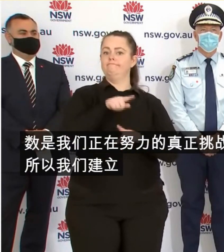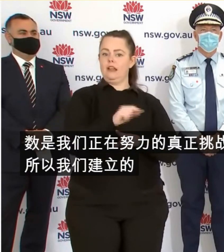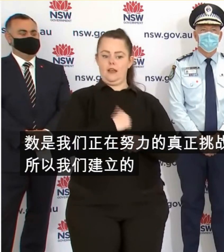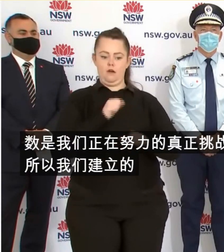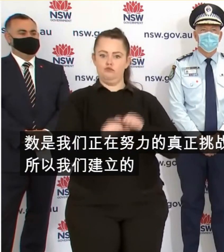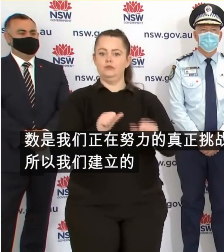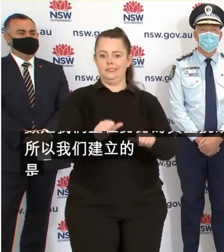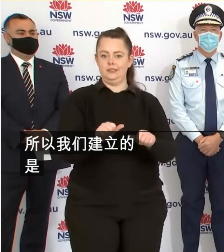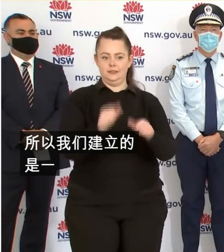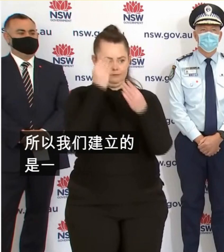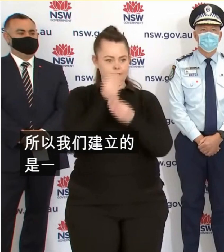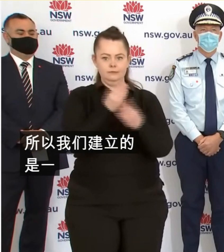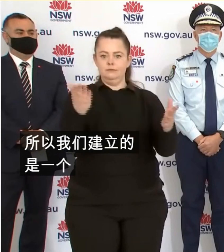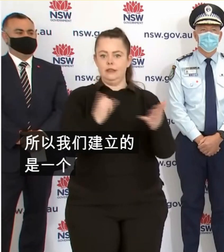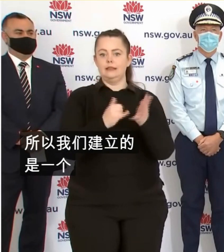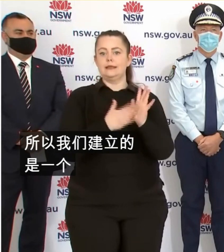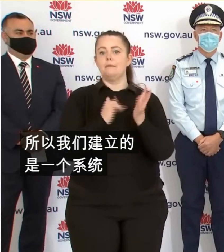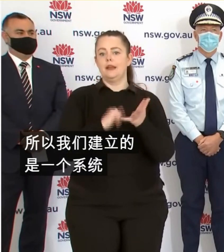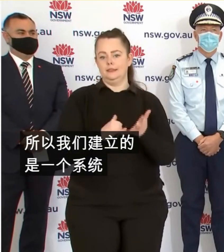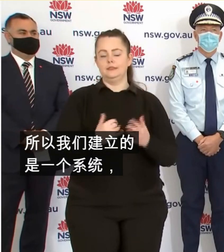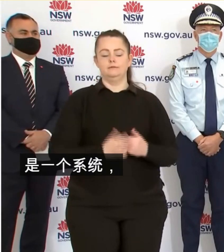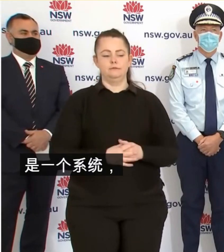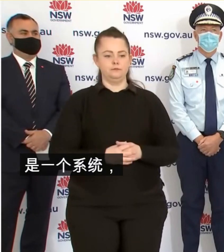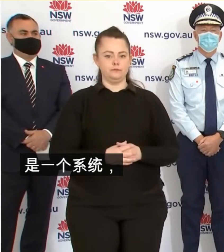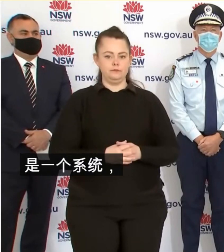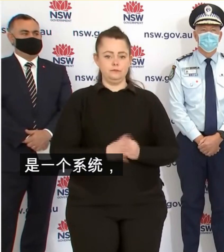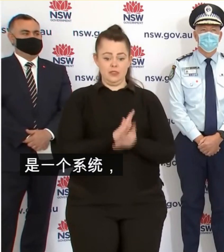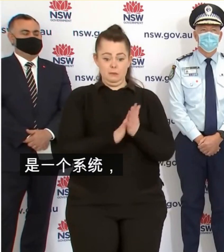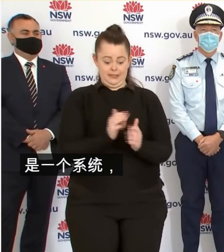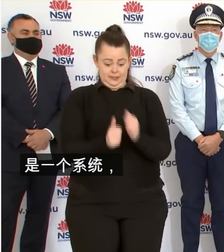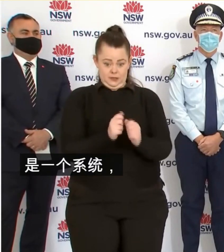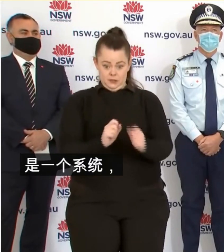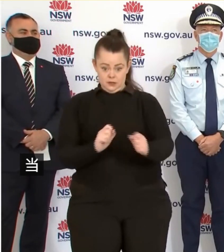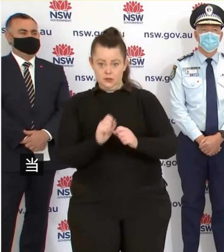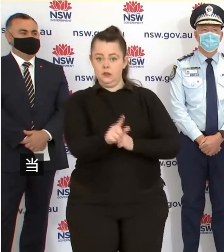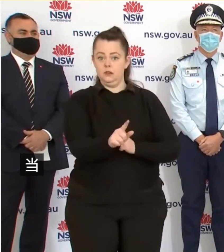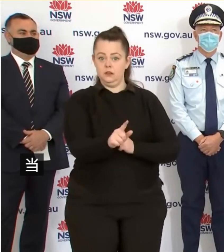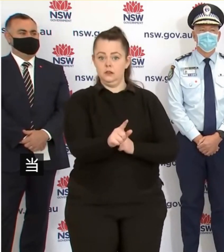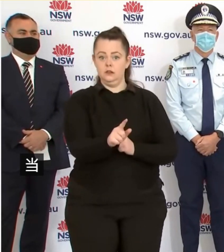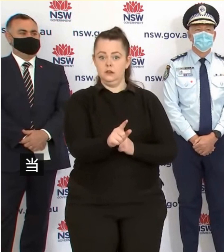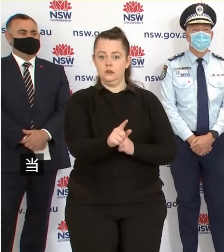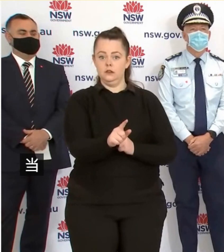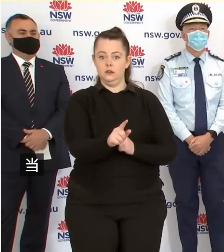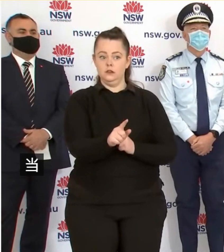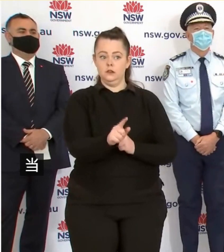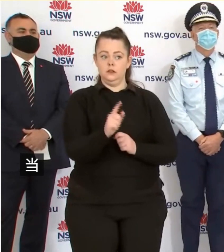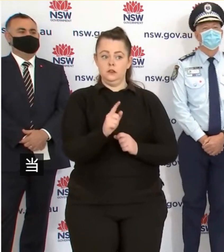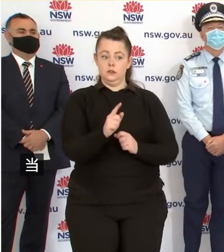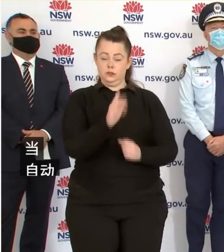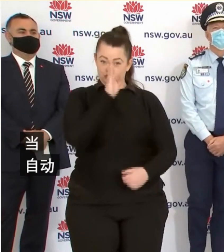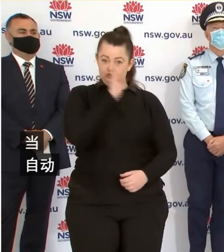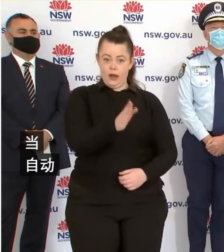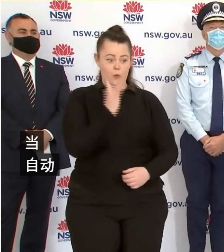working, so what we've instituted is a system where people will receive a text message when